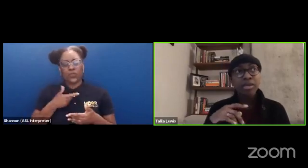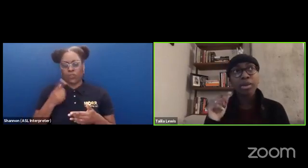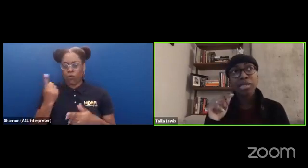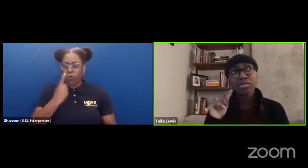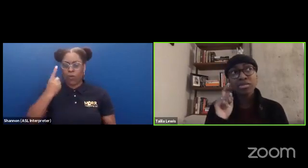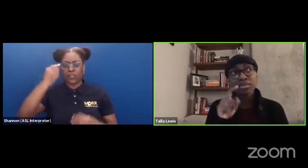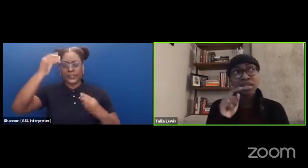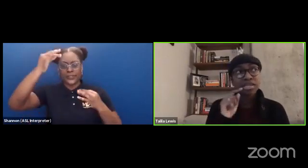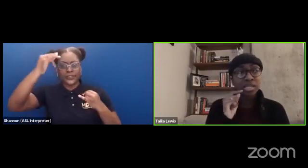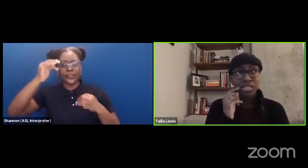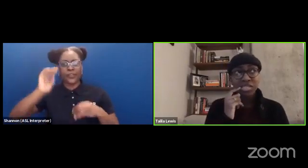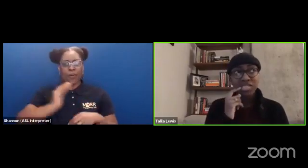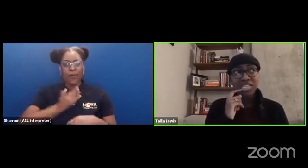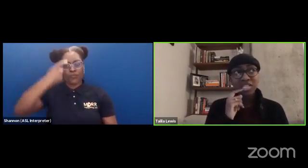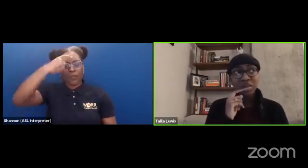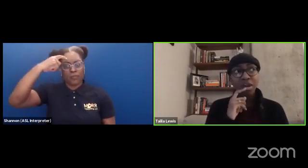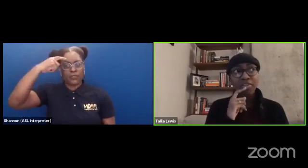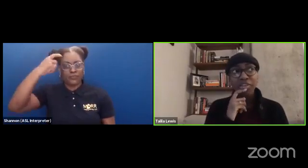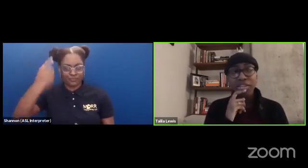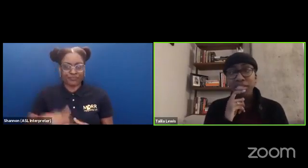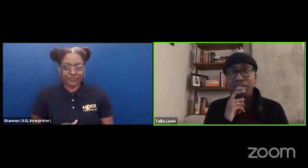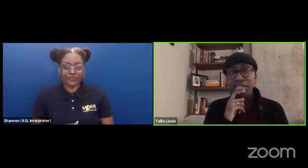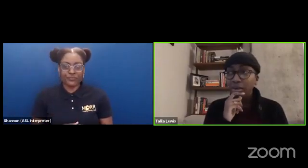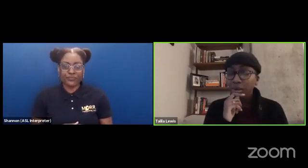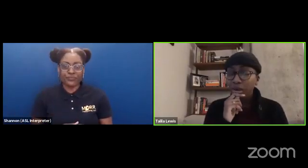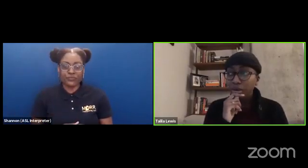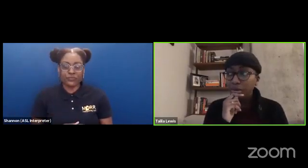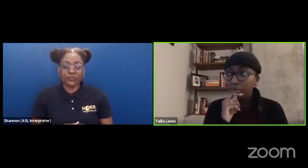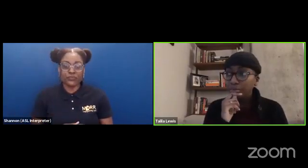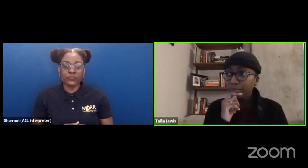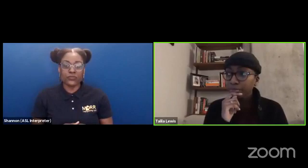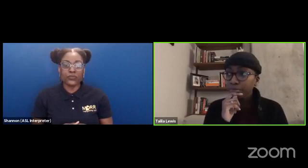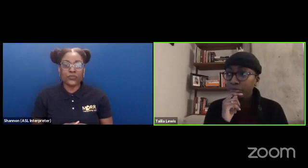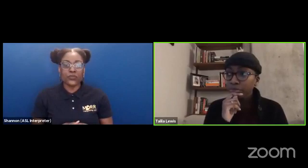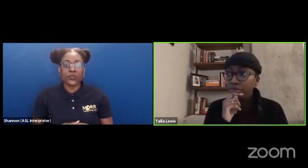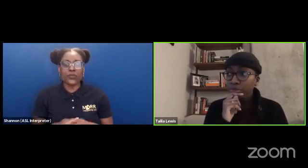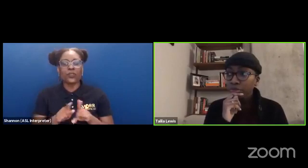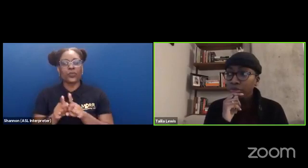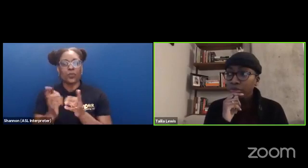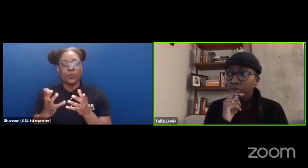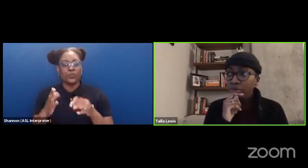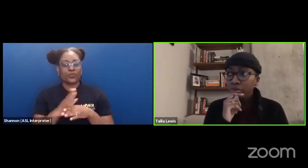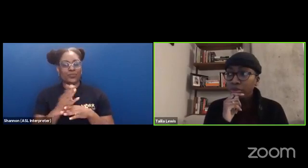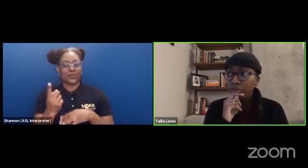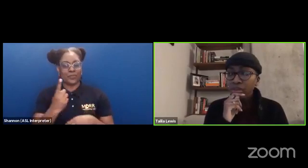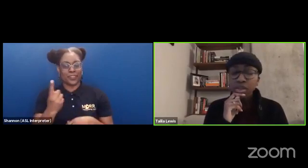And it reminds me of something that Dustin says often, and it's about